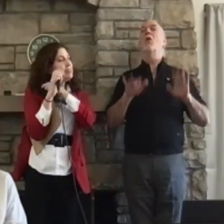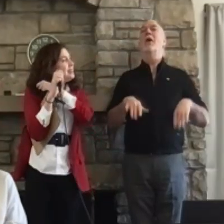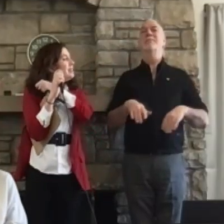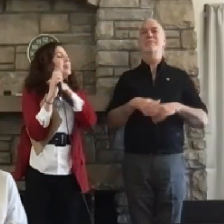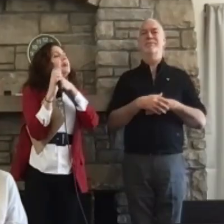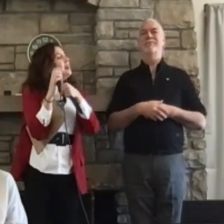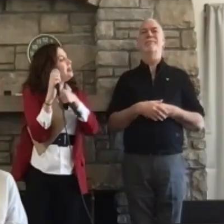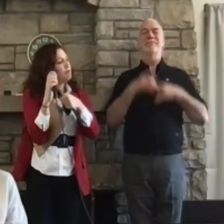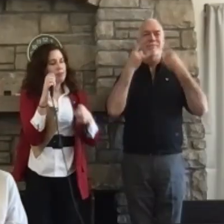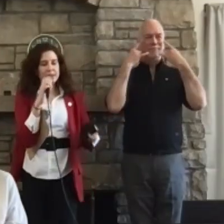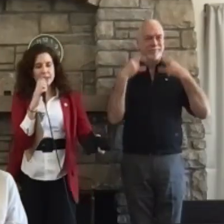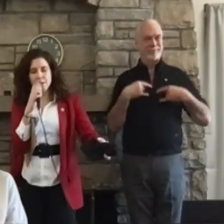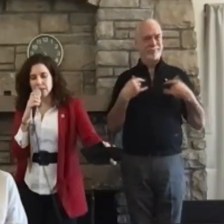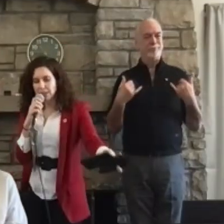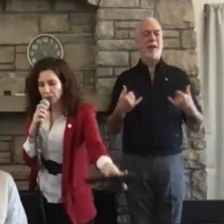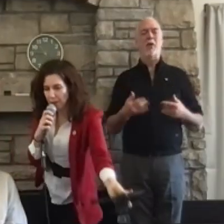mask.